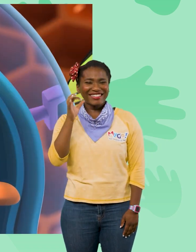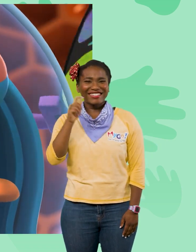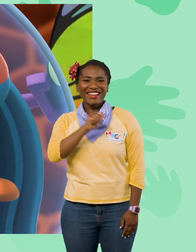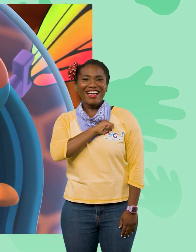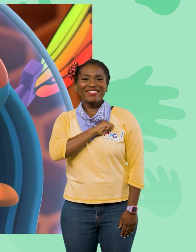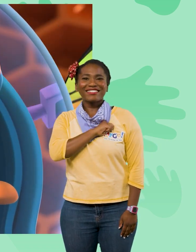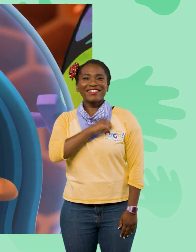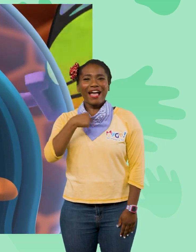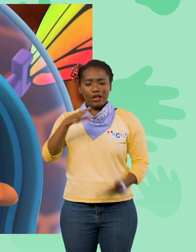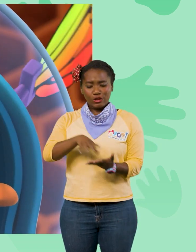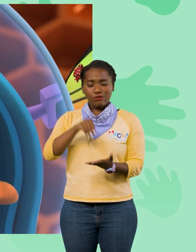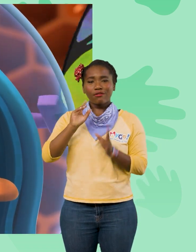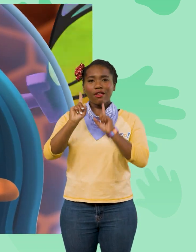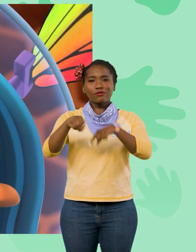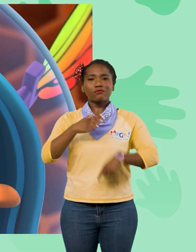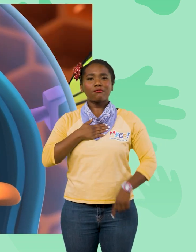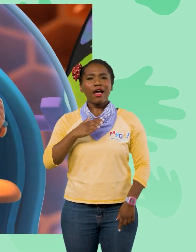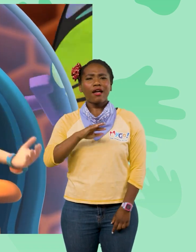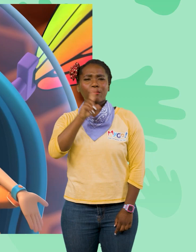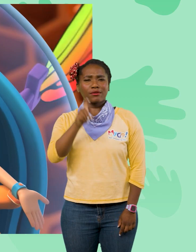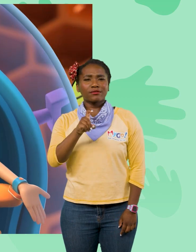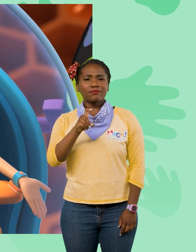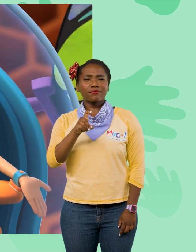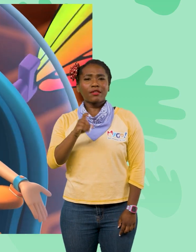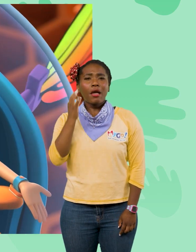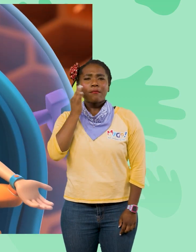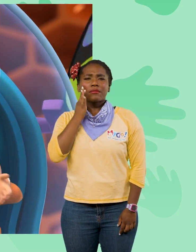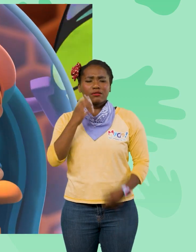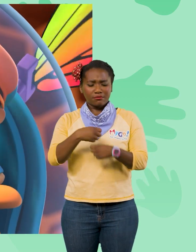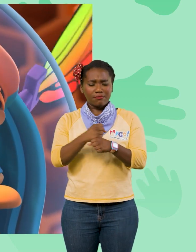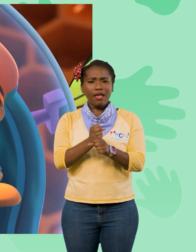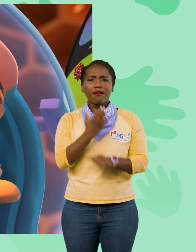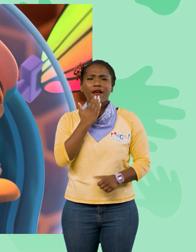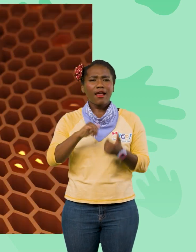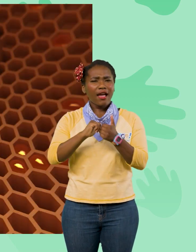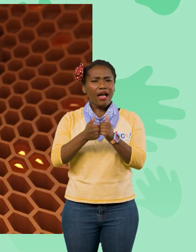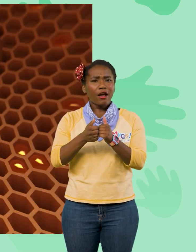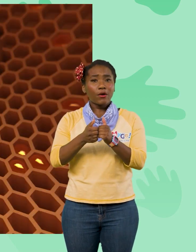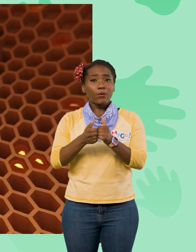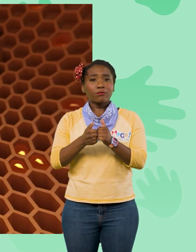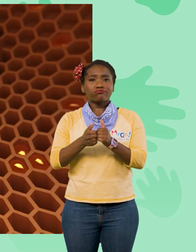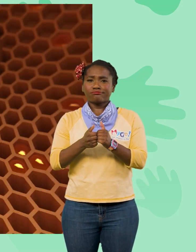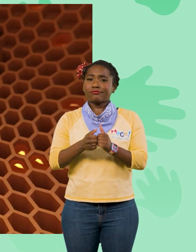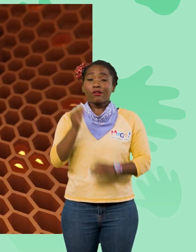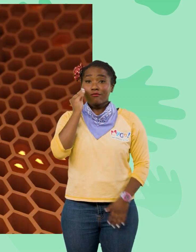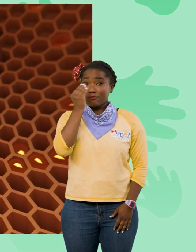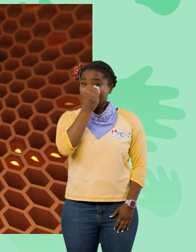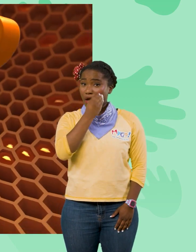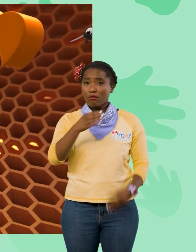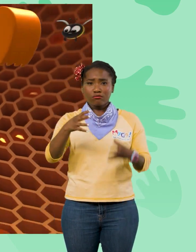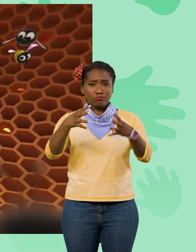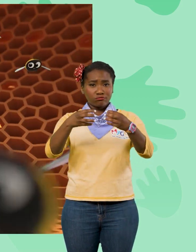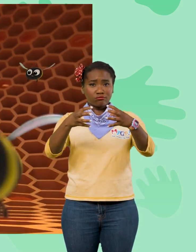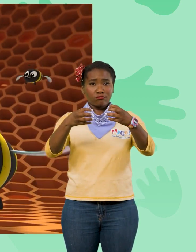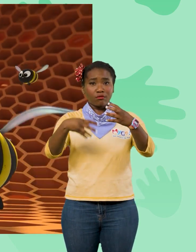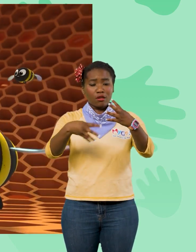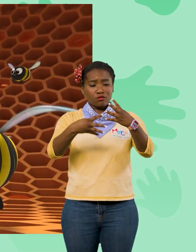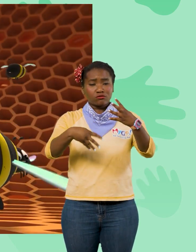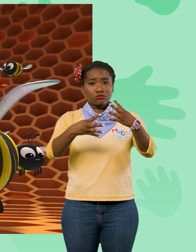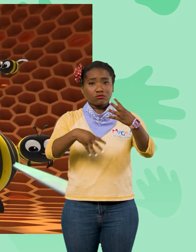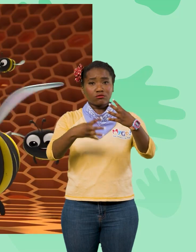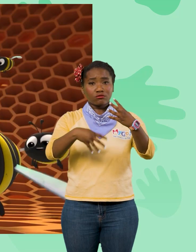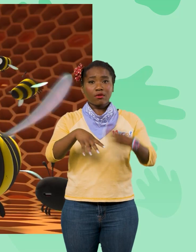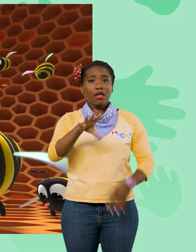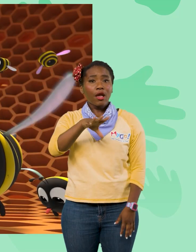Tabs, I have the answer to my question. How do bees make honey? They get nectar from flowers, chew